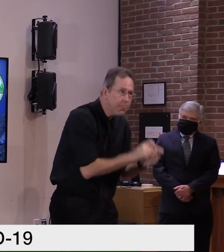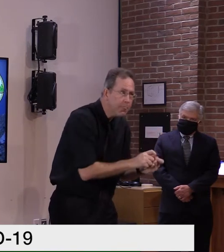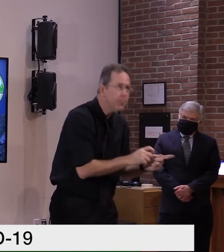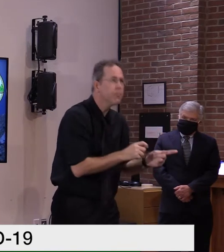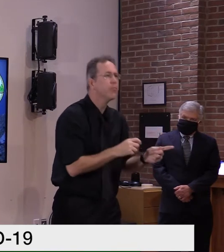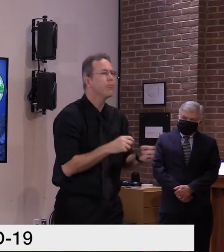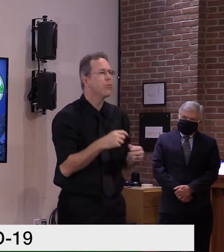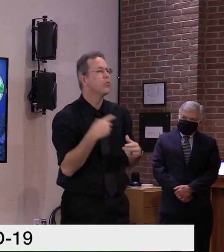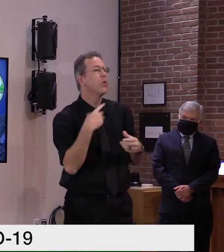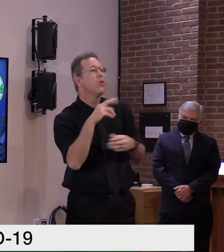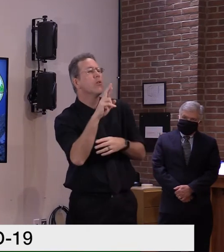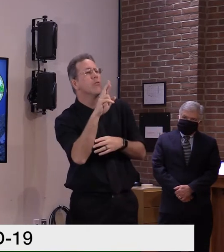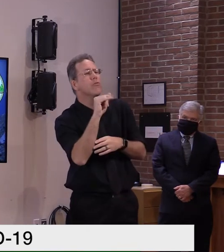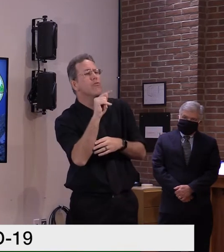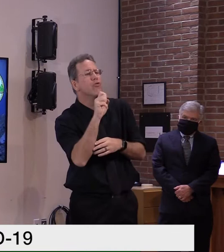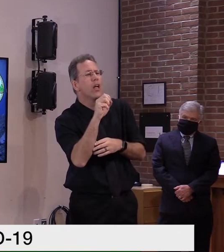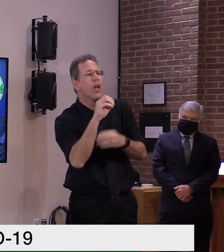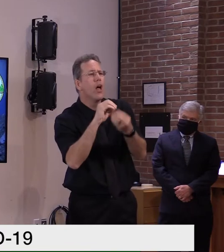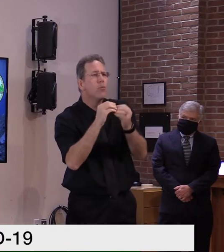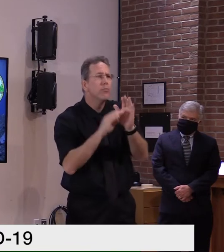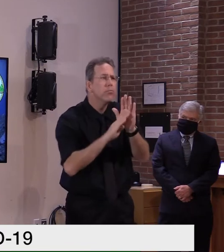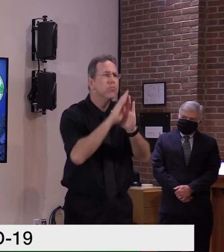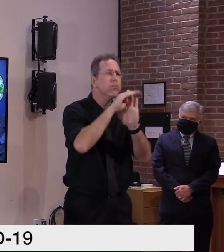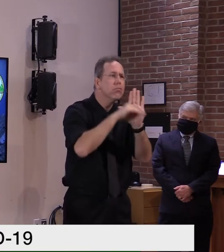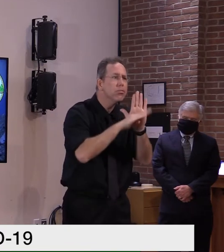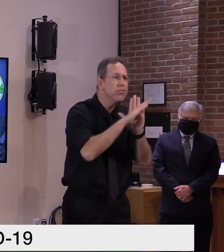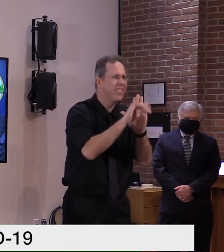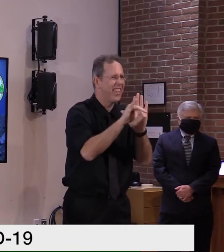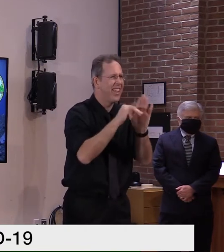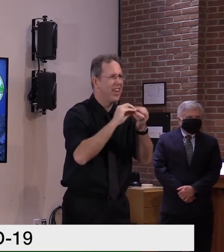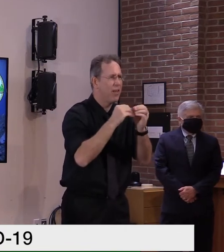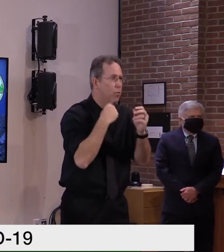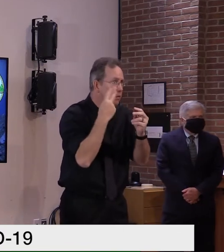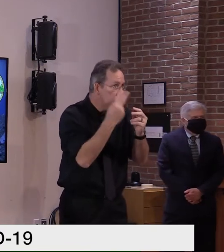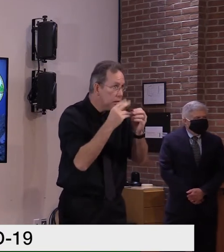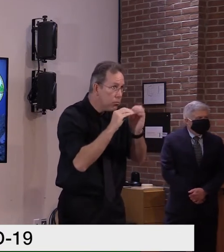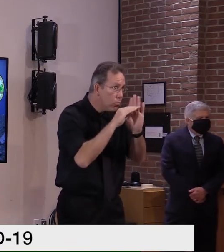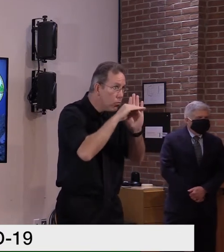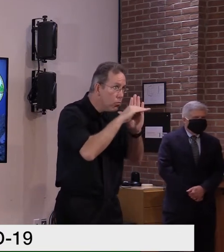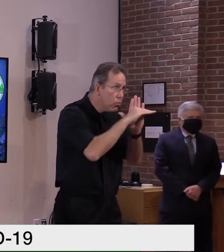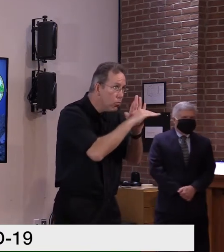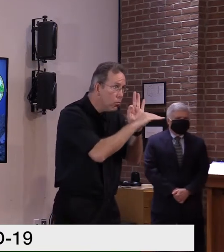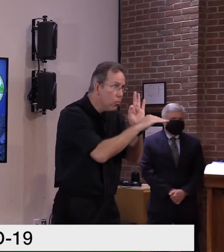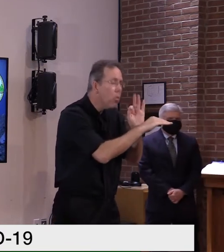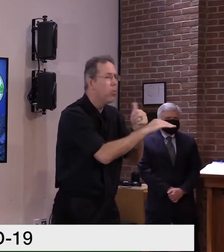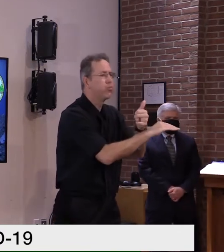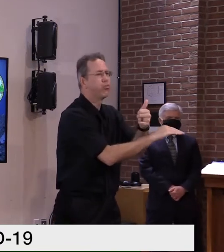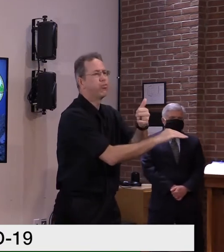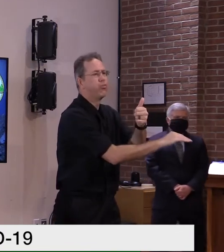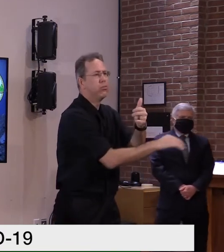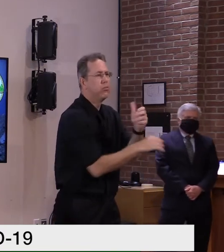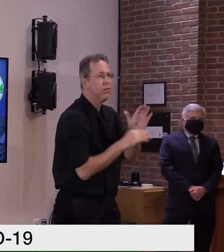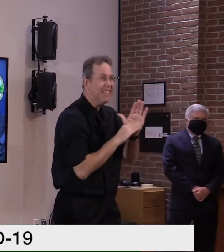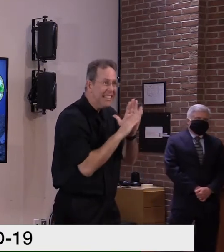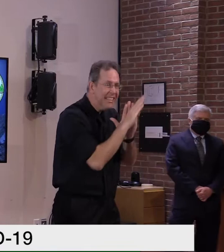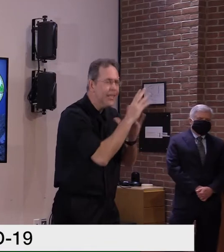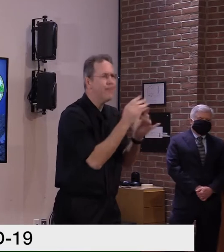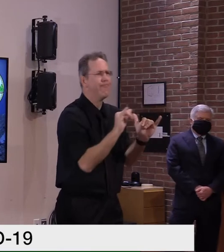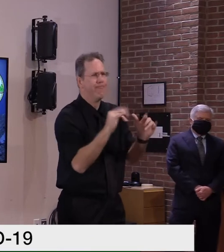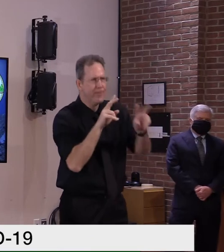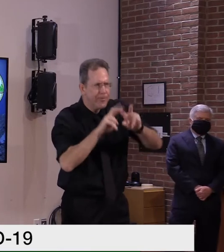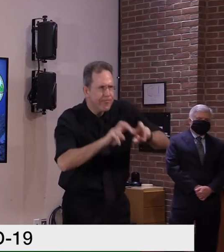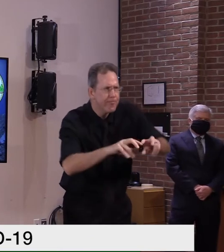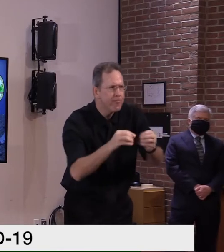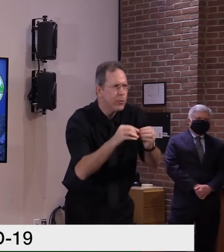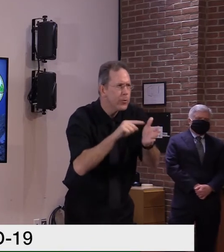that correct? Do you want to clean that up at all? Okay. All right. All right, and as the governor mentioned, Dr. Levine